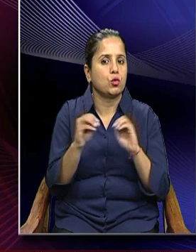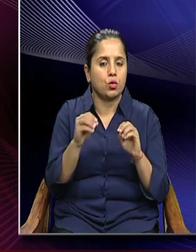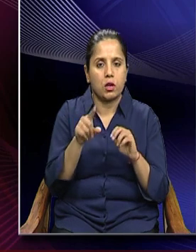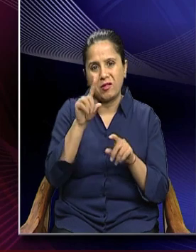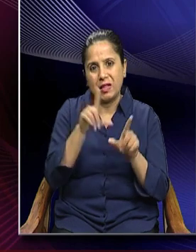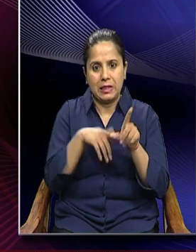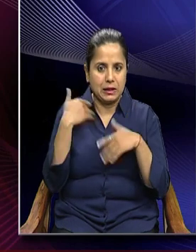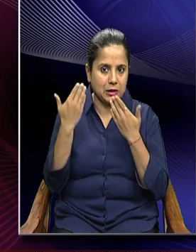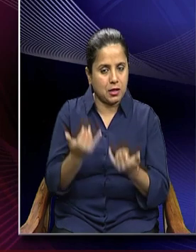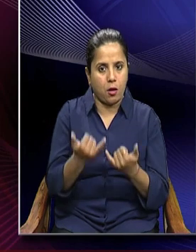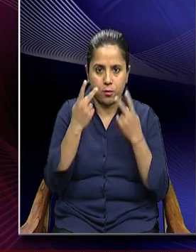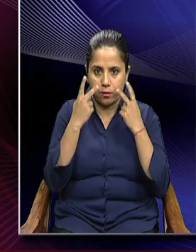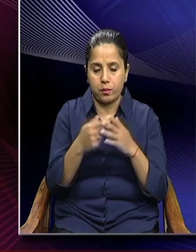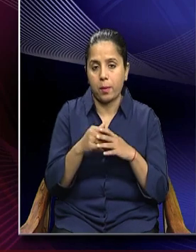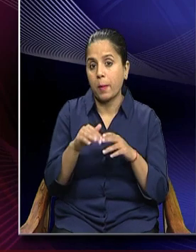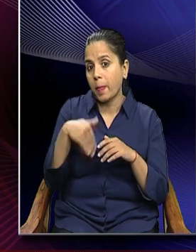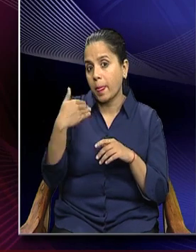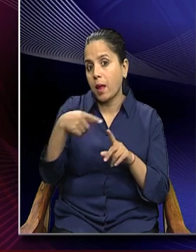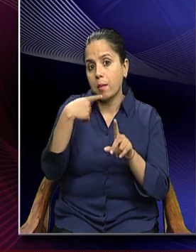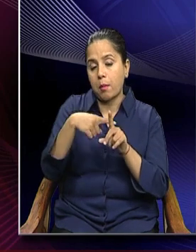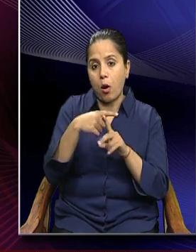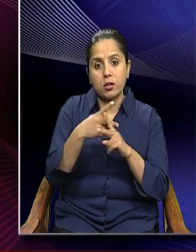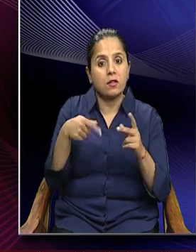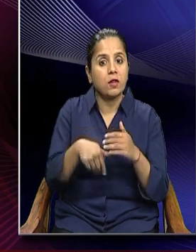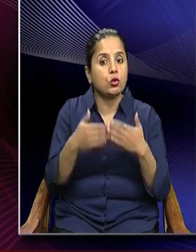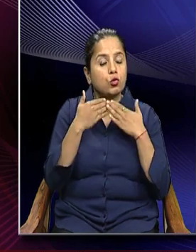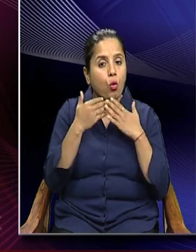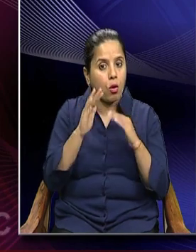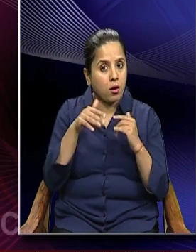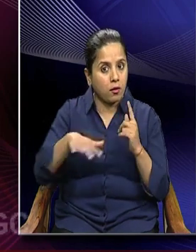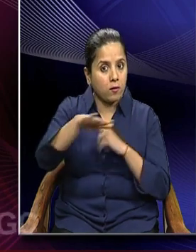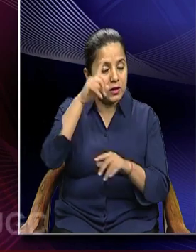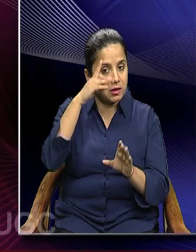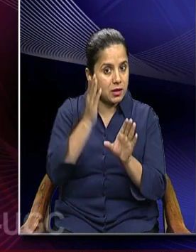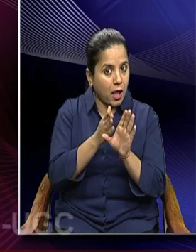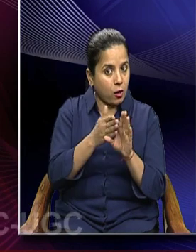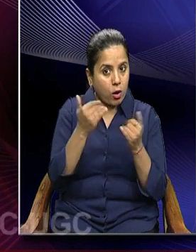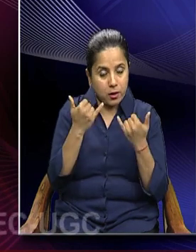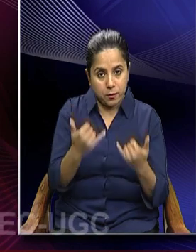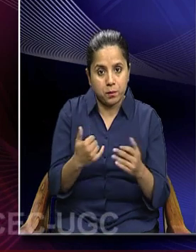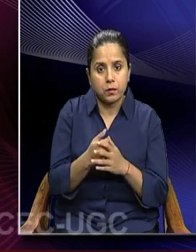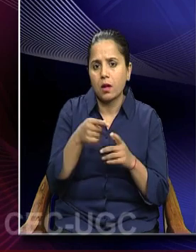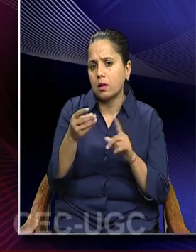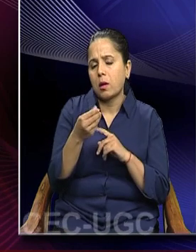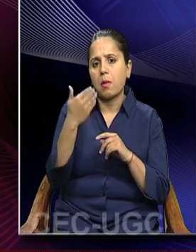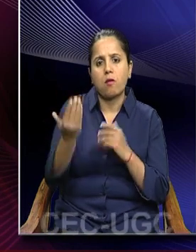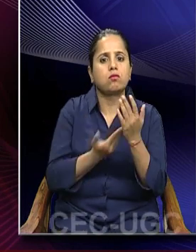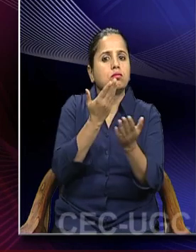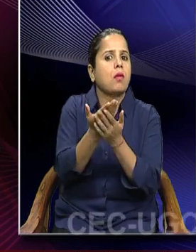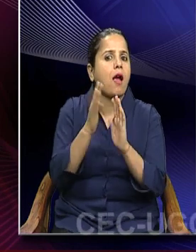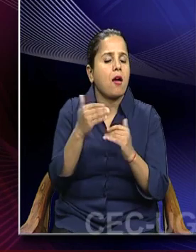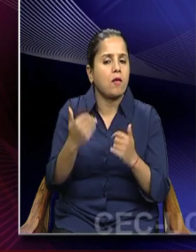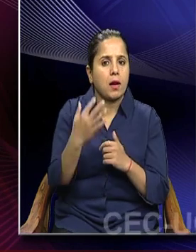now. The post-positivist scholars in the field of psychology have offered a